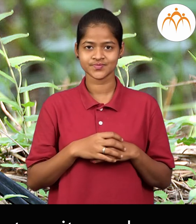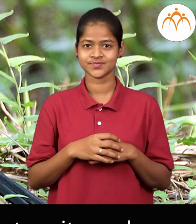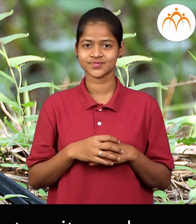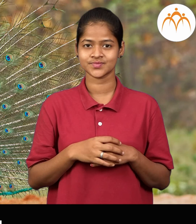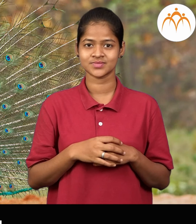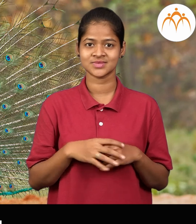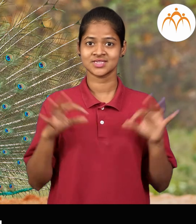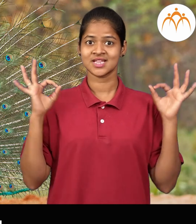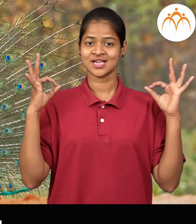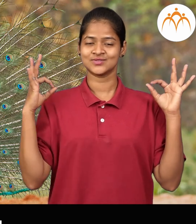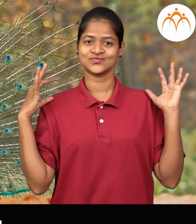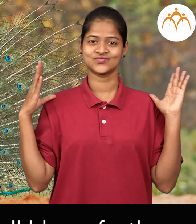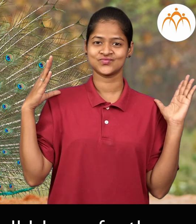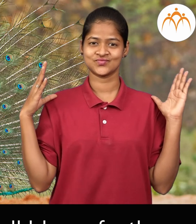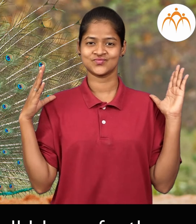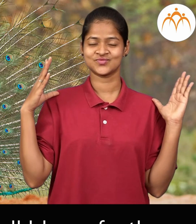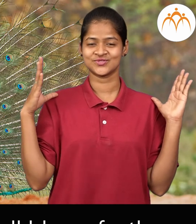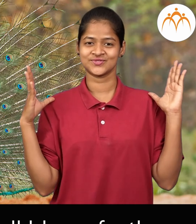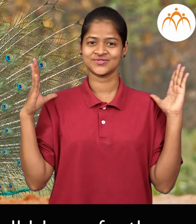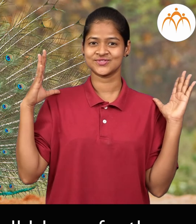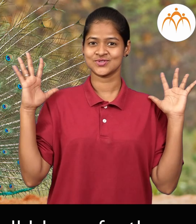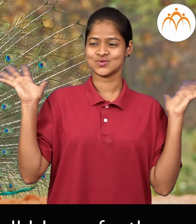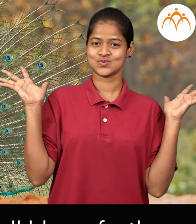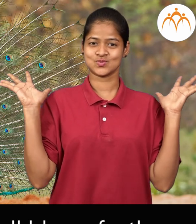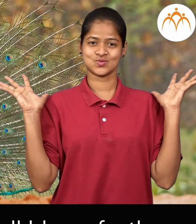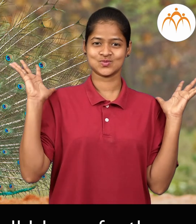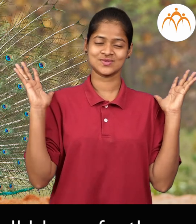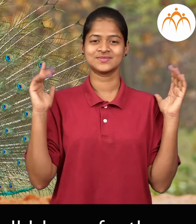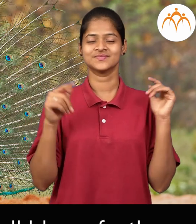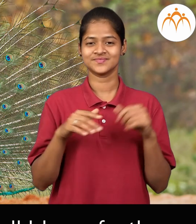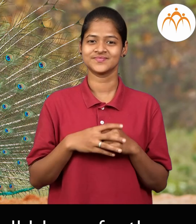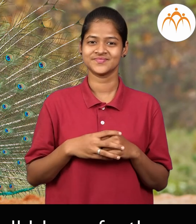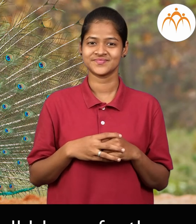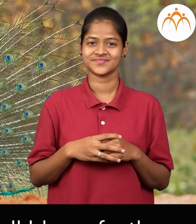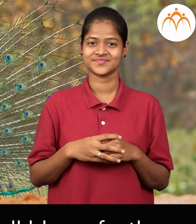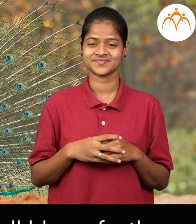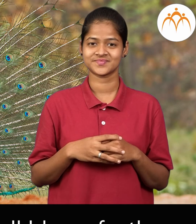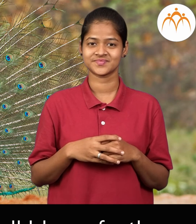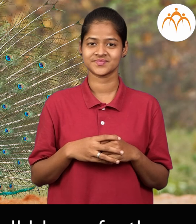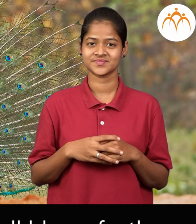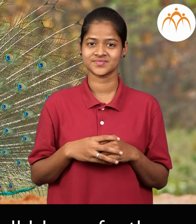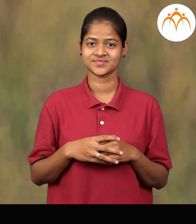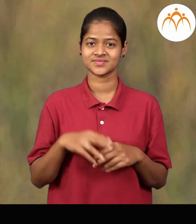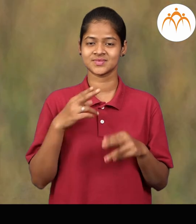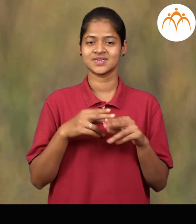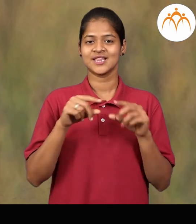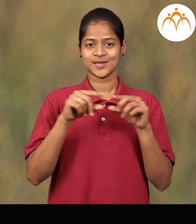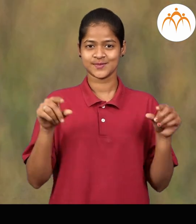Peacock. A peacock dances with full-blown feathers. Saras.